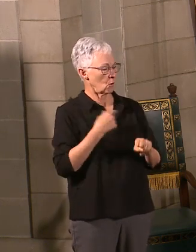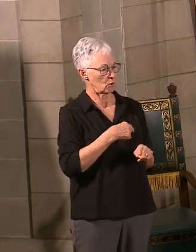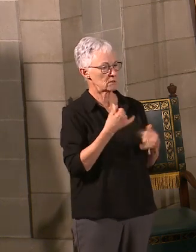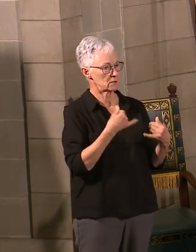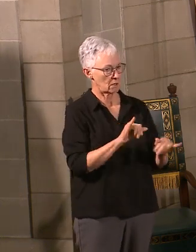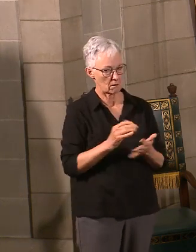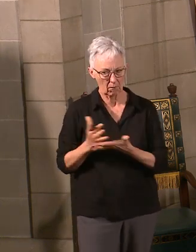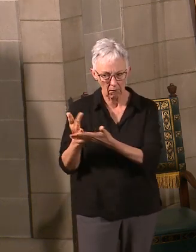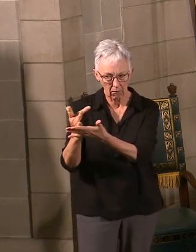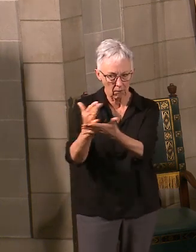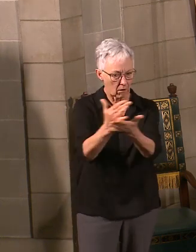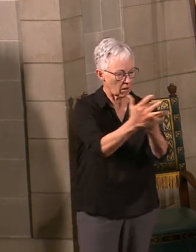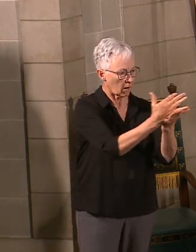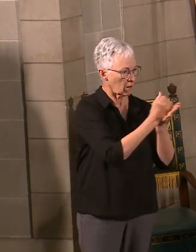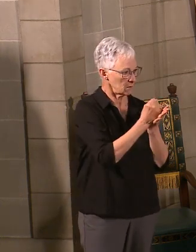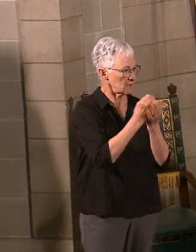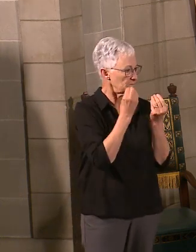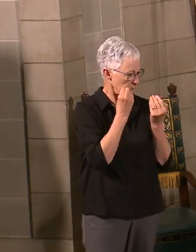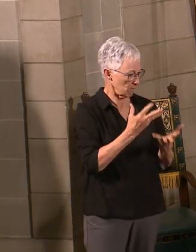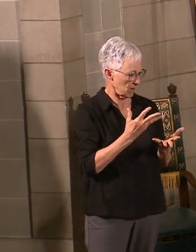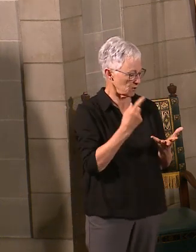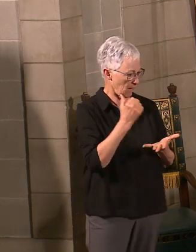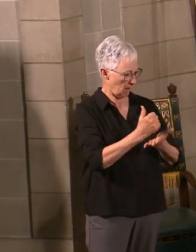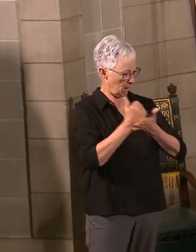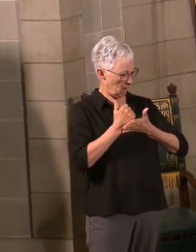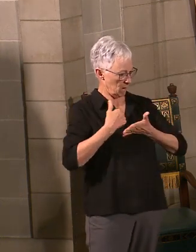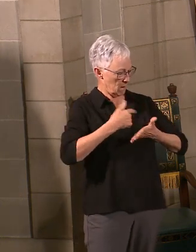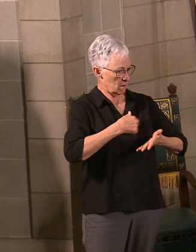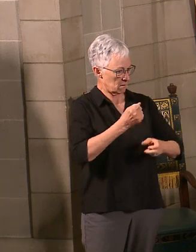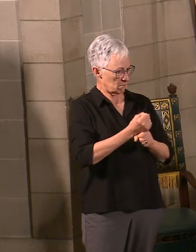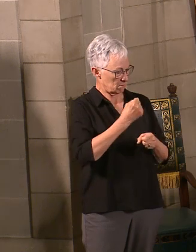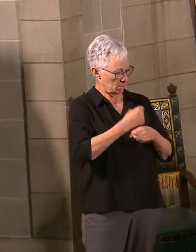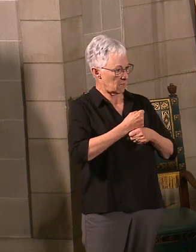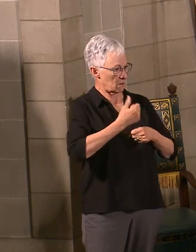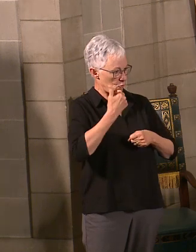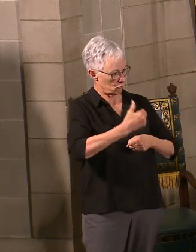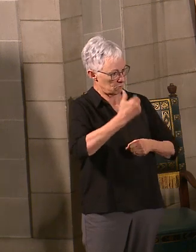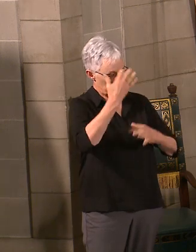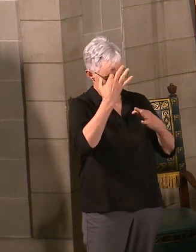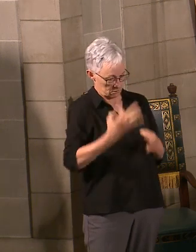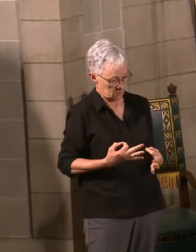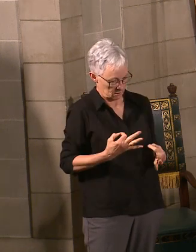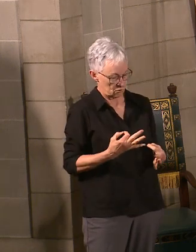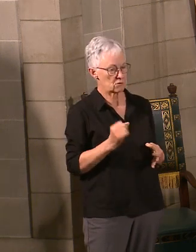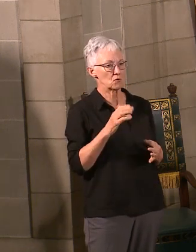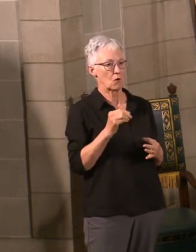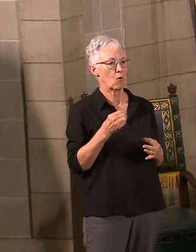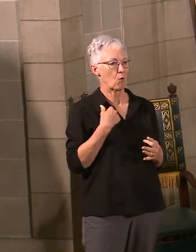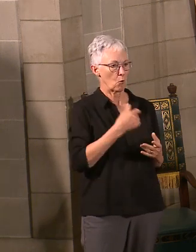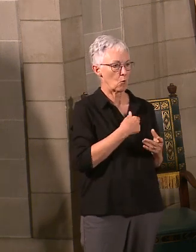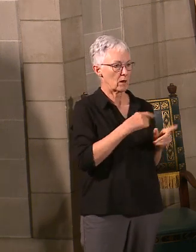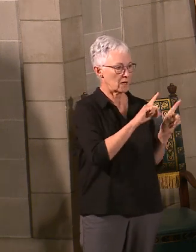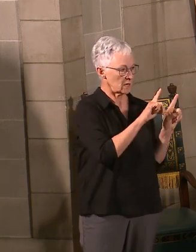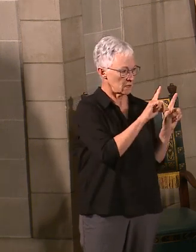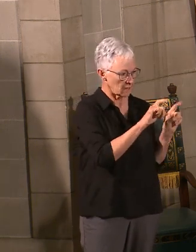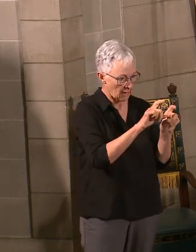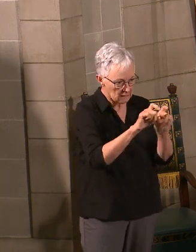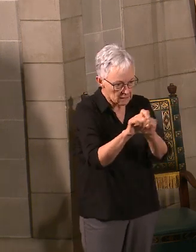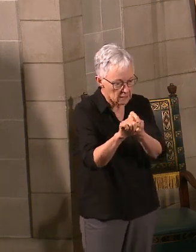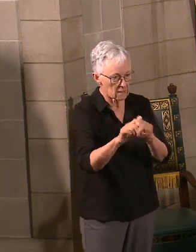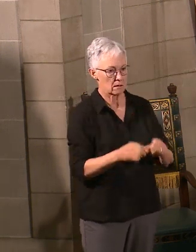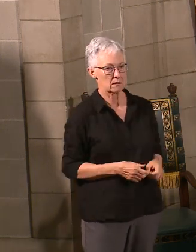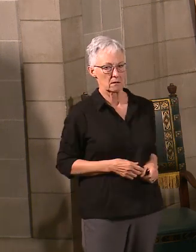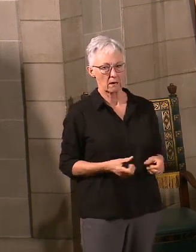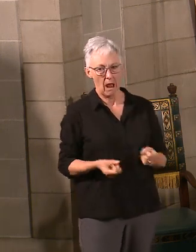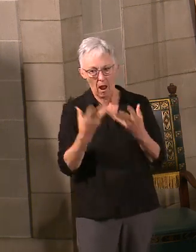we've done here in Nebraska, we can say from the evidence of how many people are testing and how many fatalities